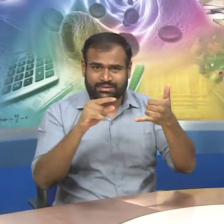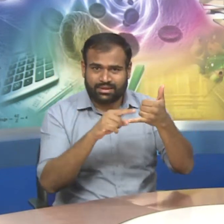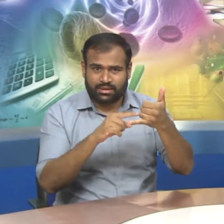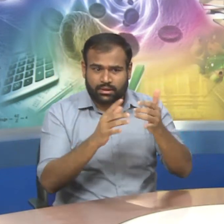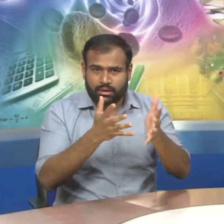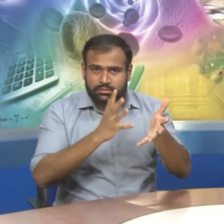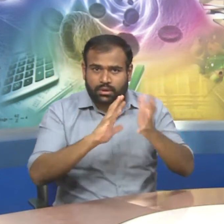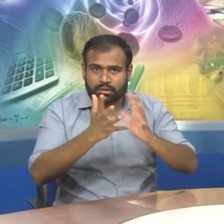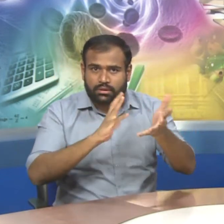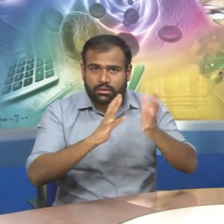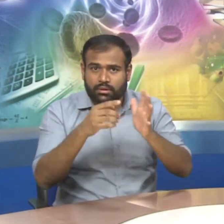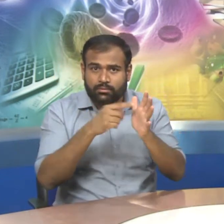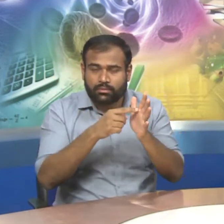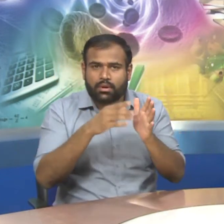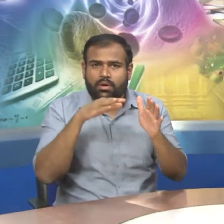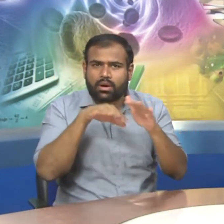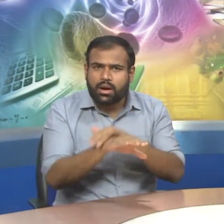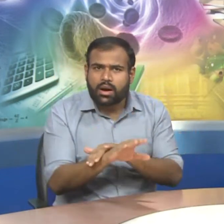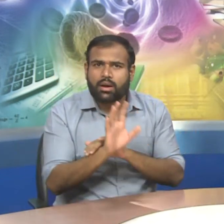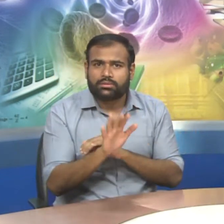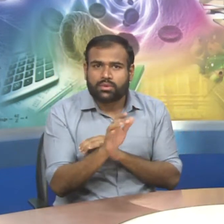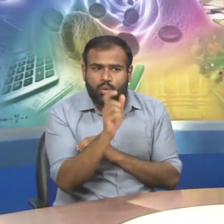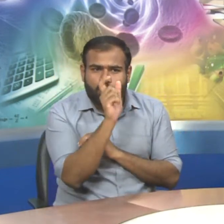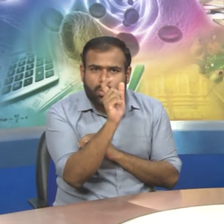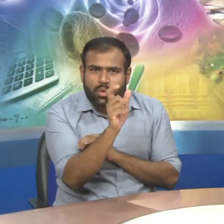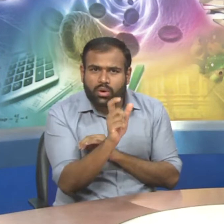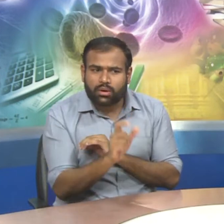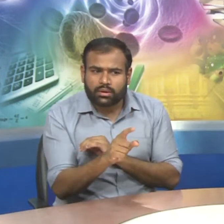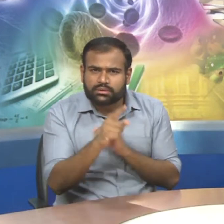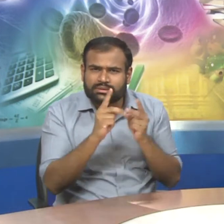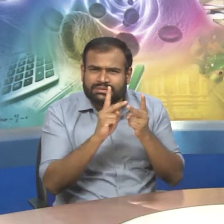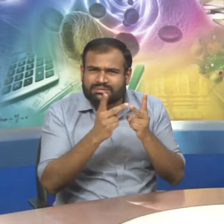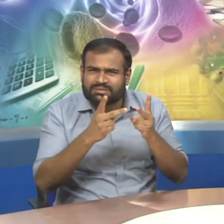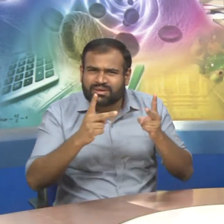Lesson name is word level structure.